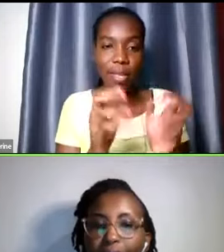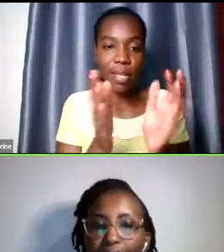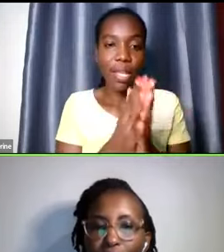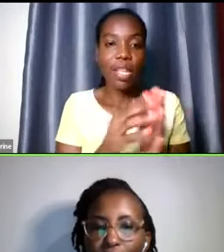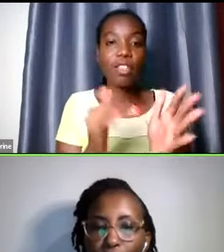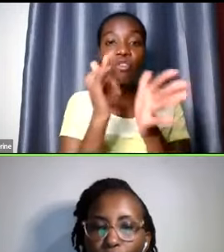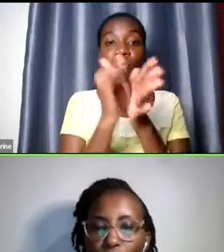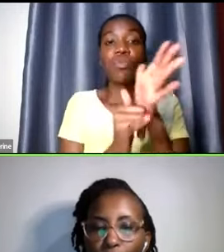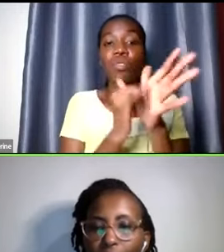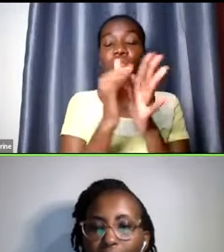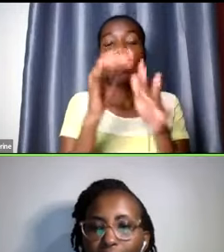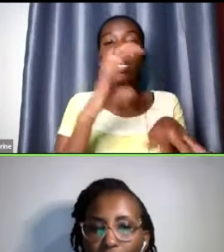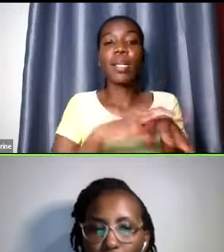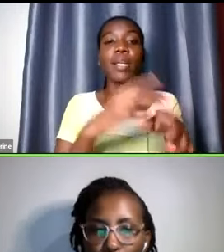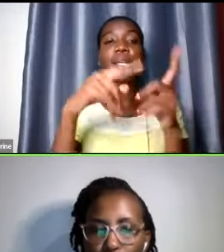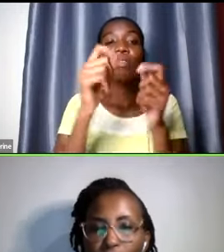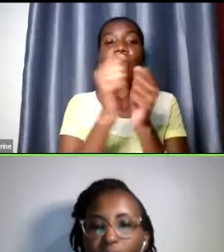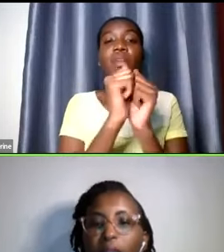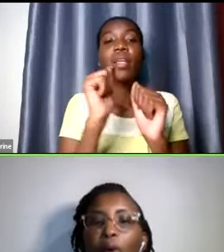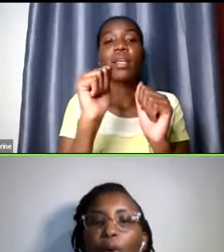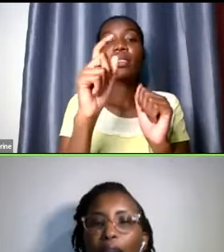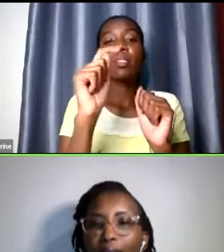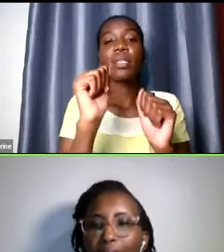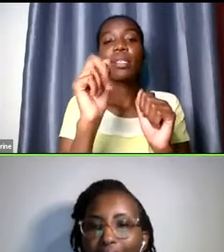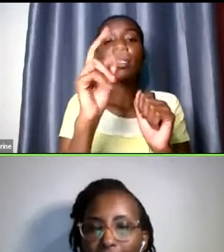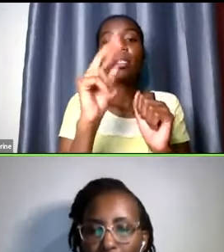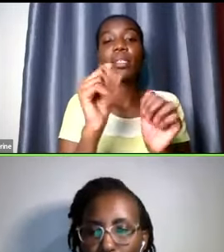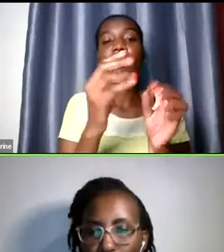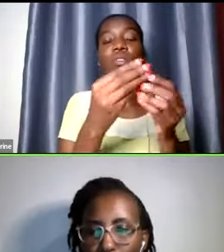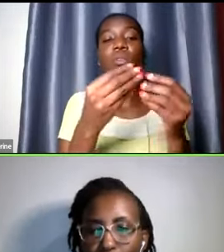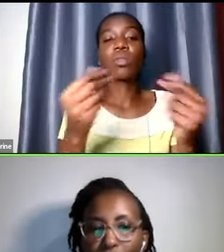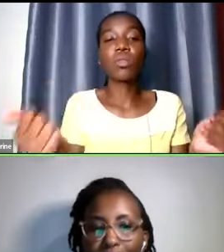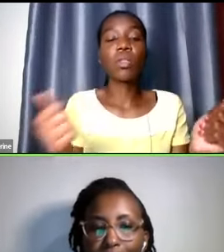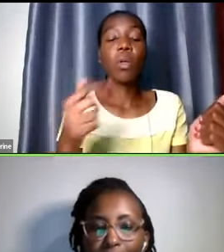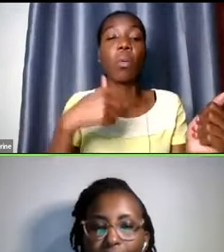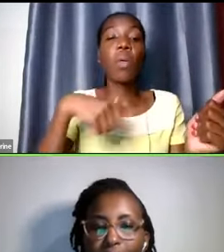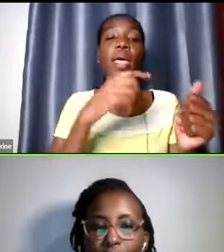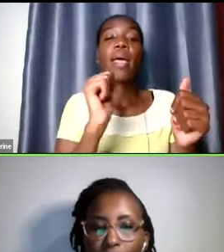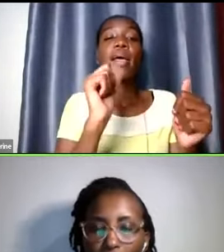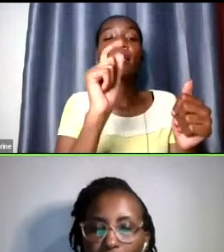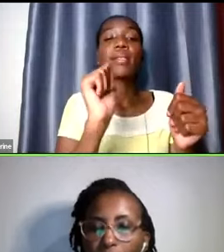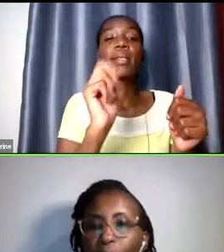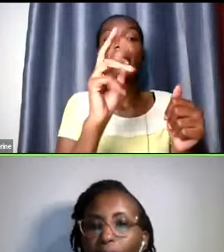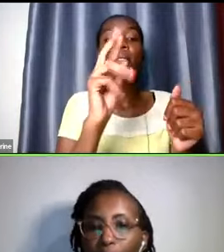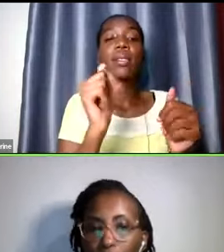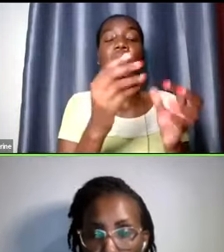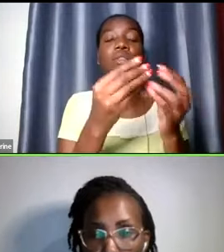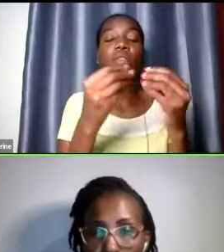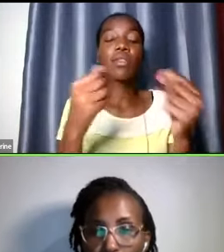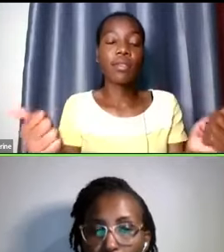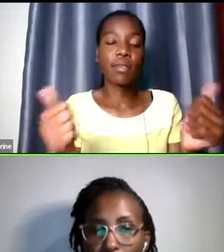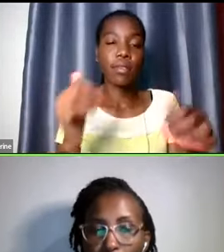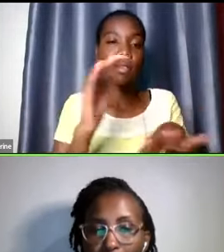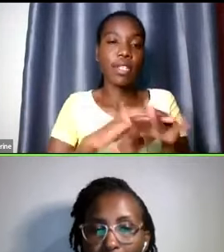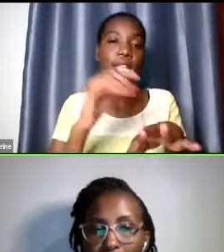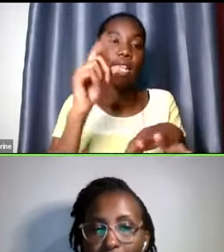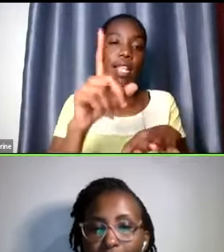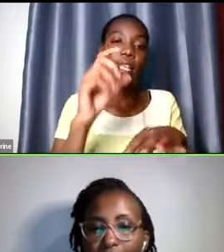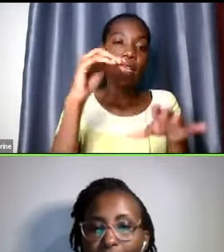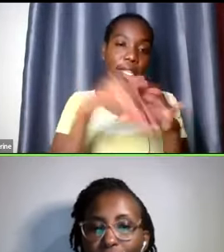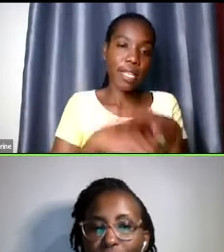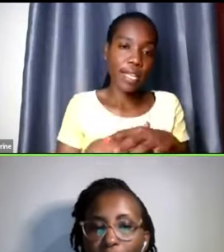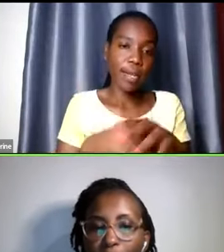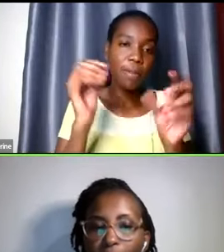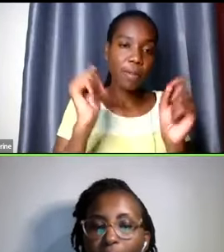channel, Get It Right with Atara Solutions. We are Atara Solutions on LinkedIn as well. We can also connect with me on LinkedIn